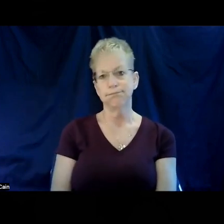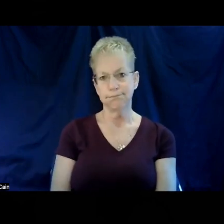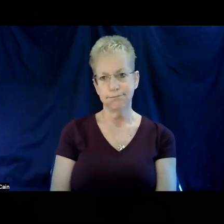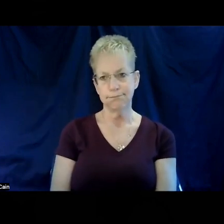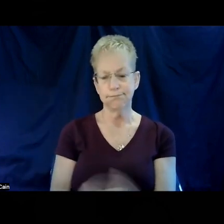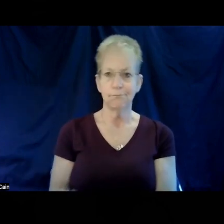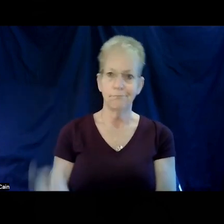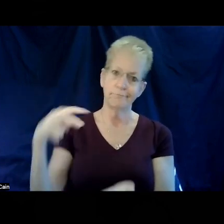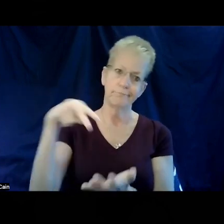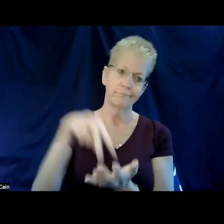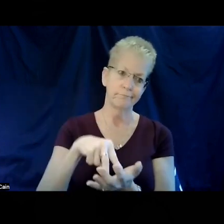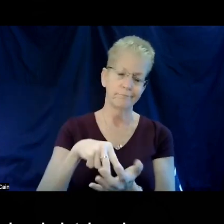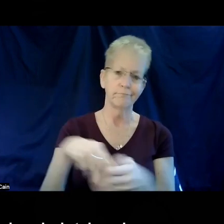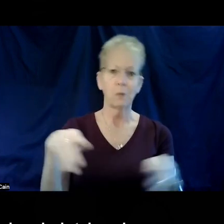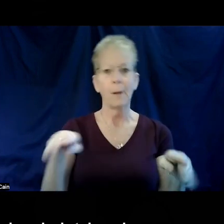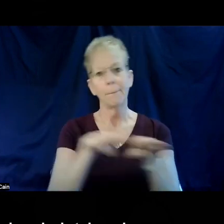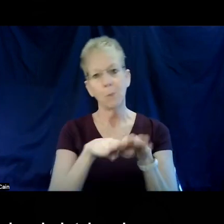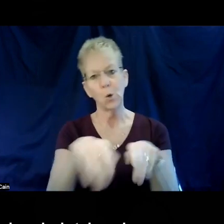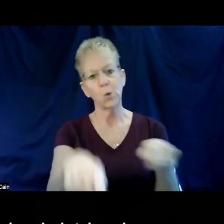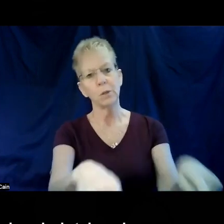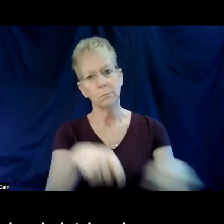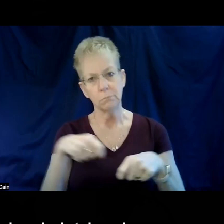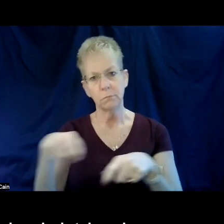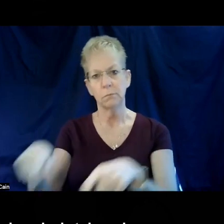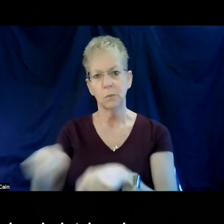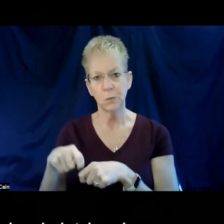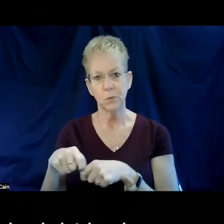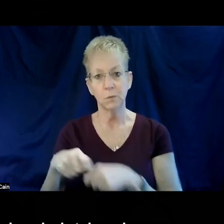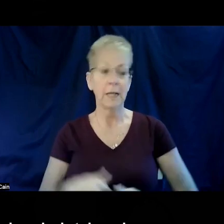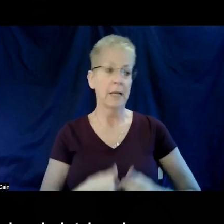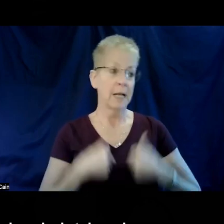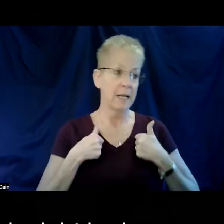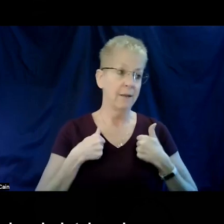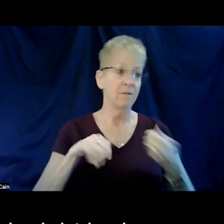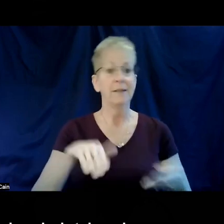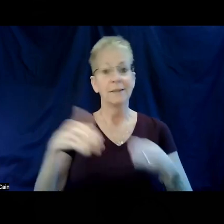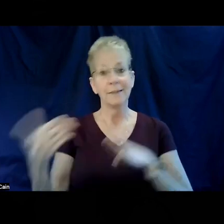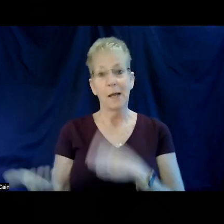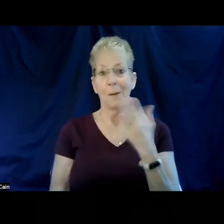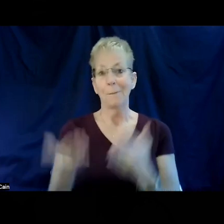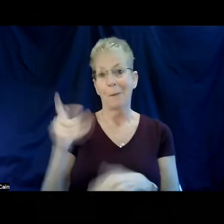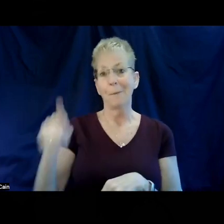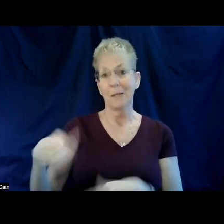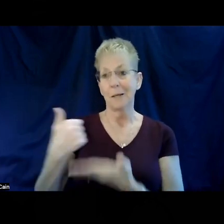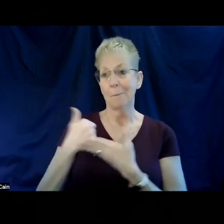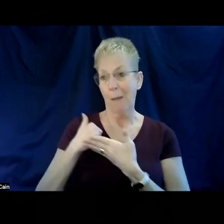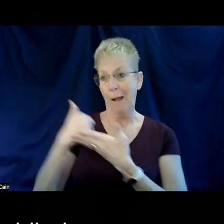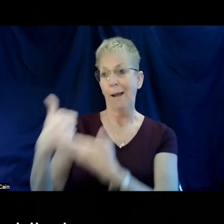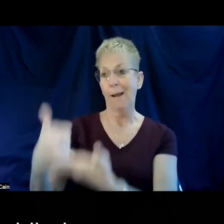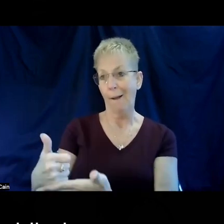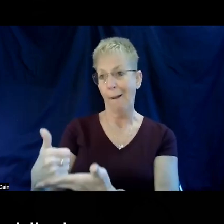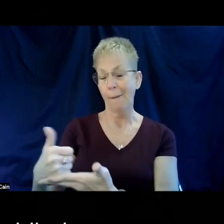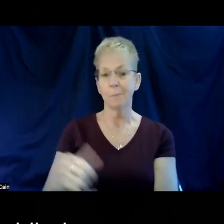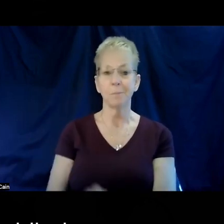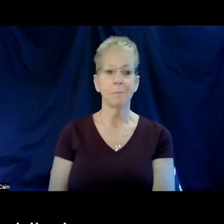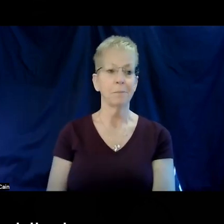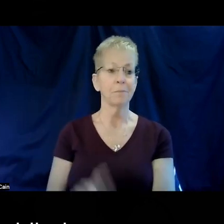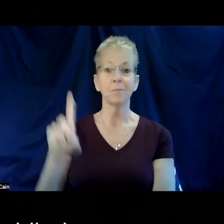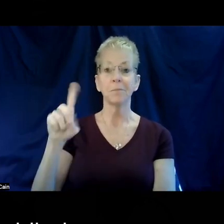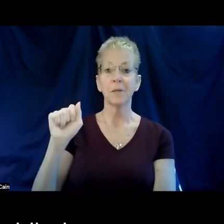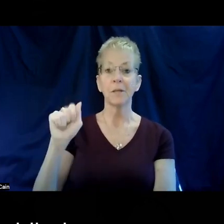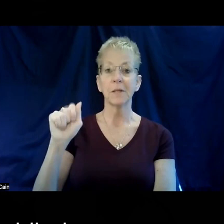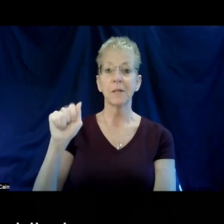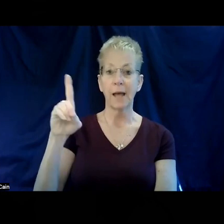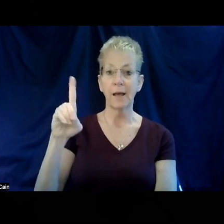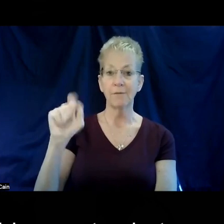and reached for his boots. The living and the dead might be in need of what comfort he could give. David Archer huddled at the